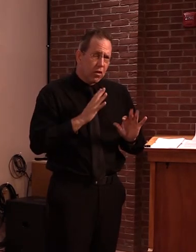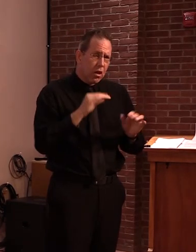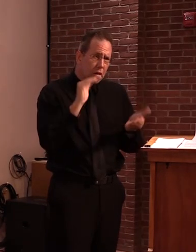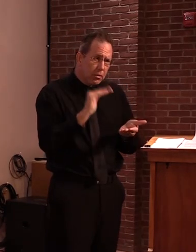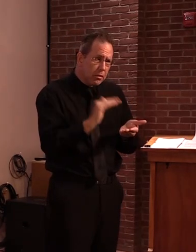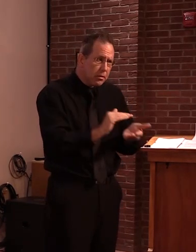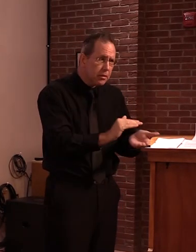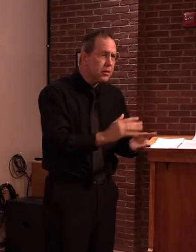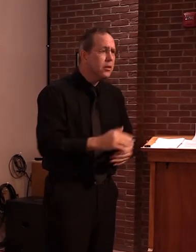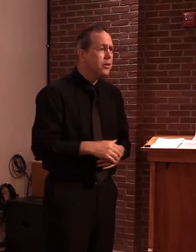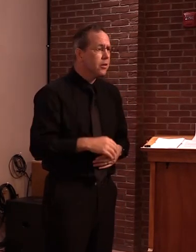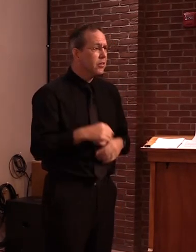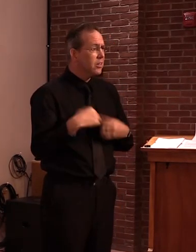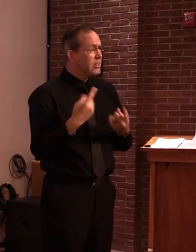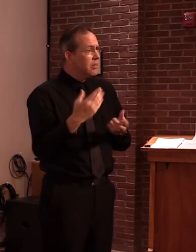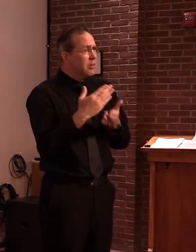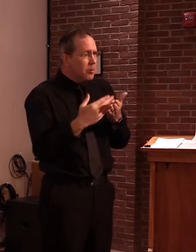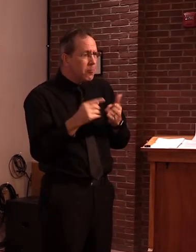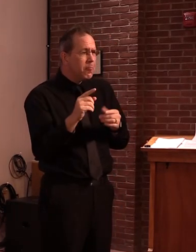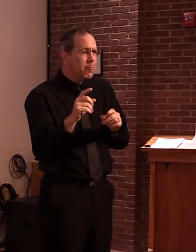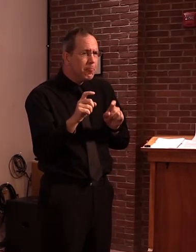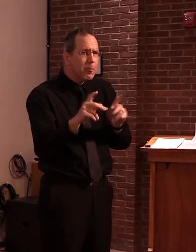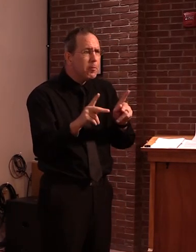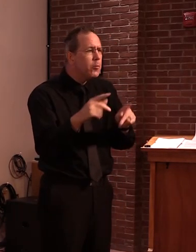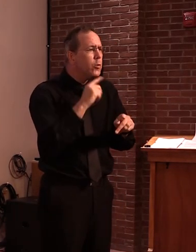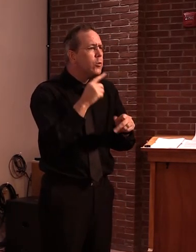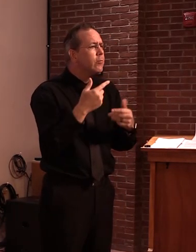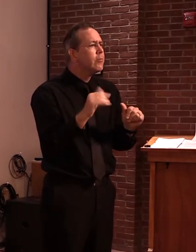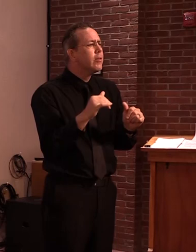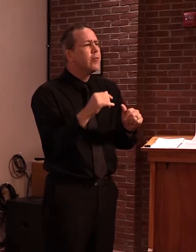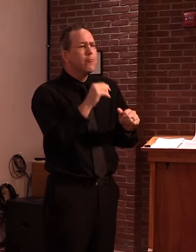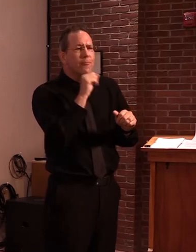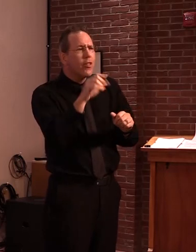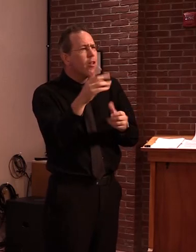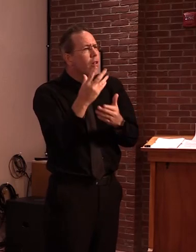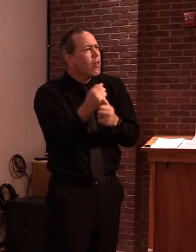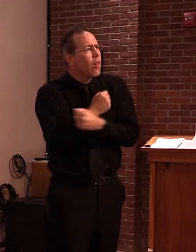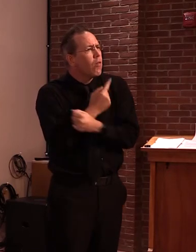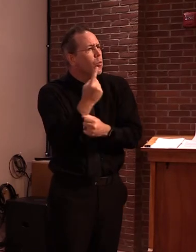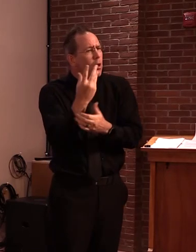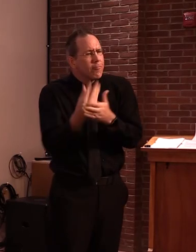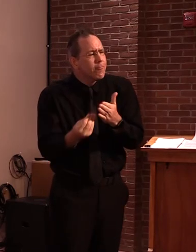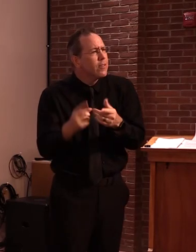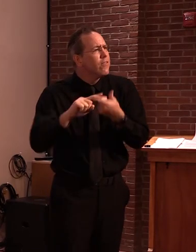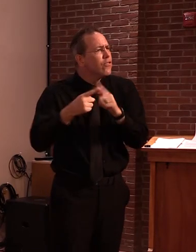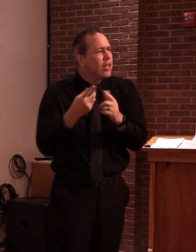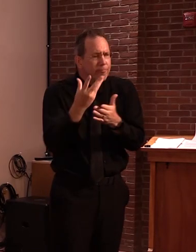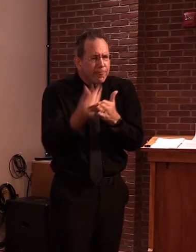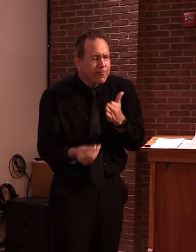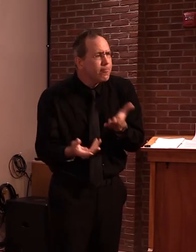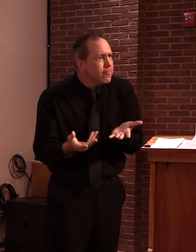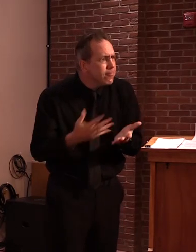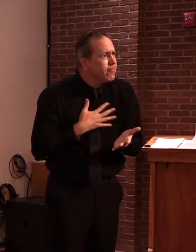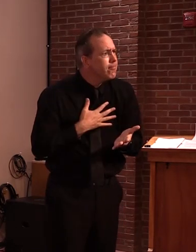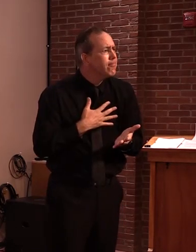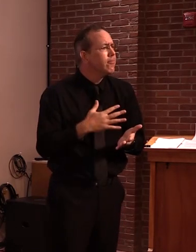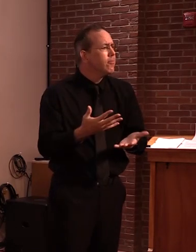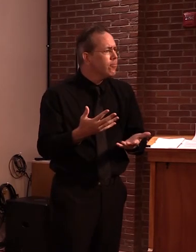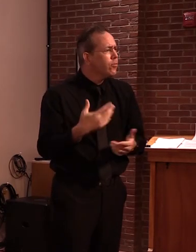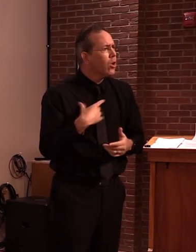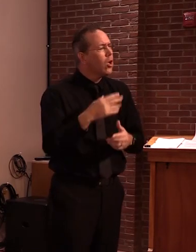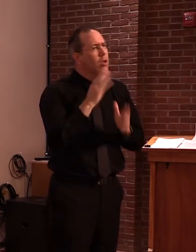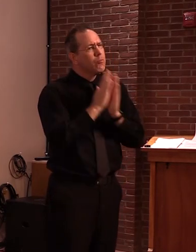ones, friends, and neighbors. We should keep them in our thoughts and prayers and let this serve as a reminder, again, as the